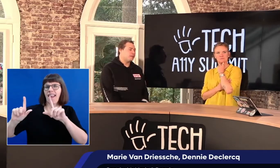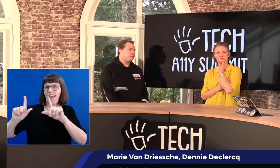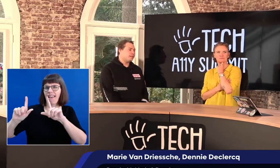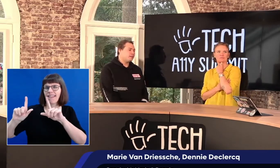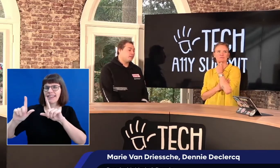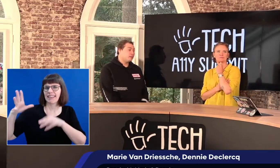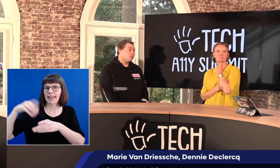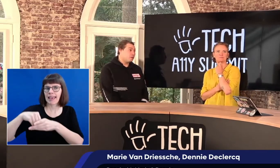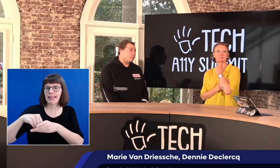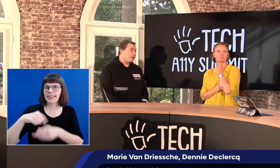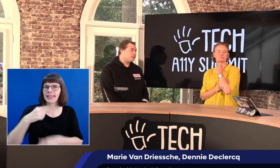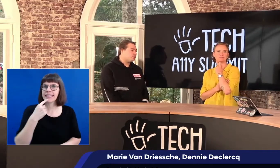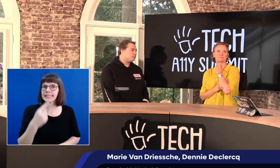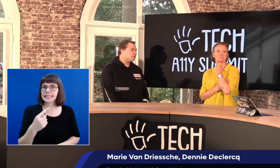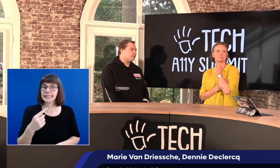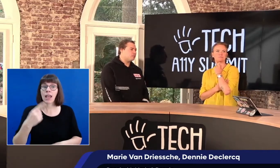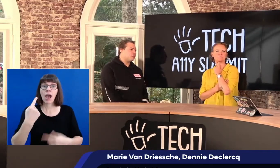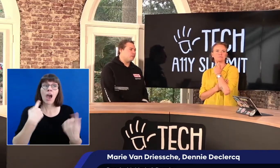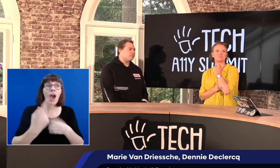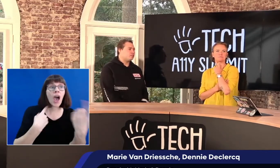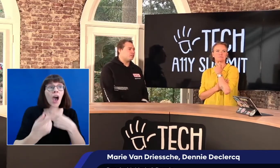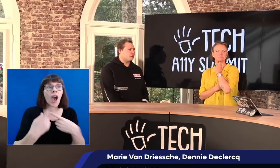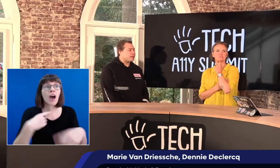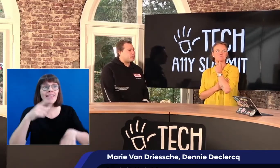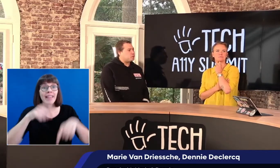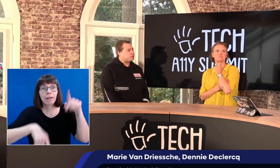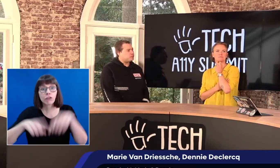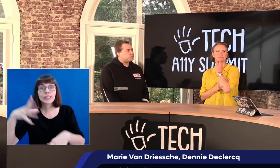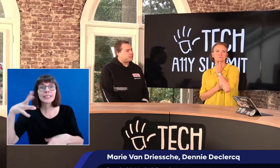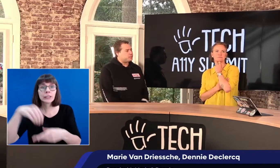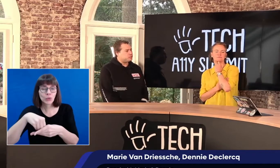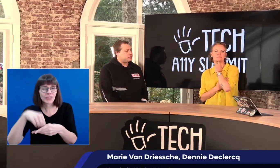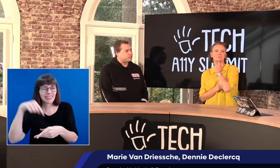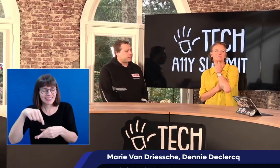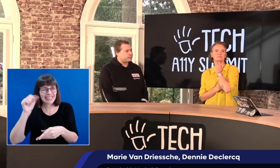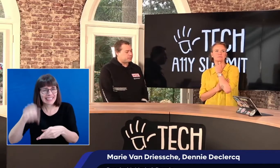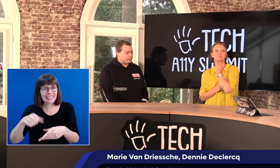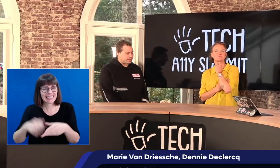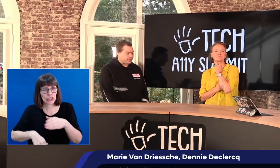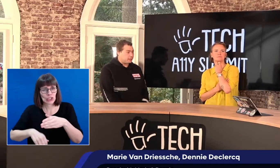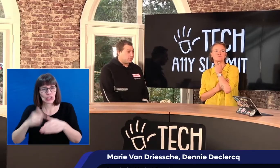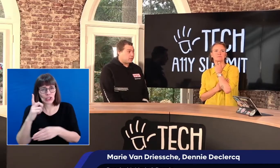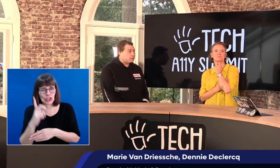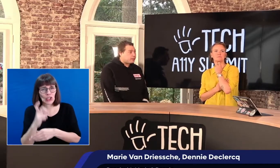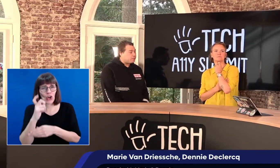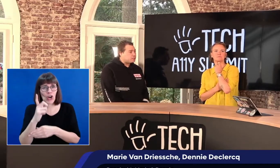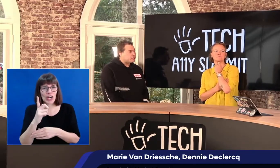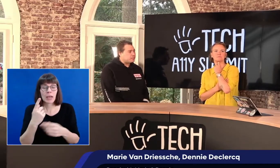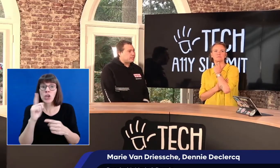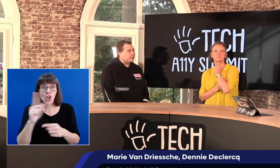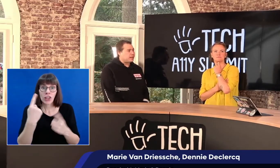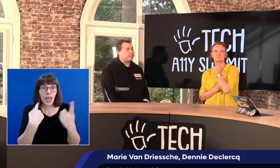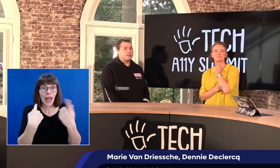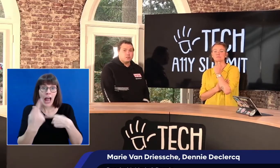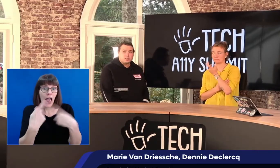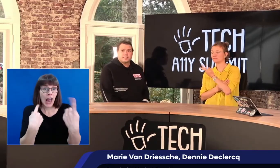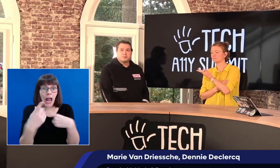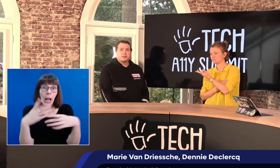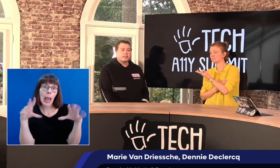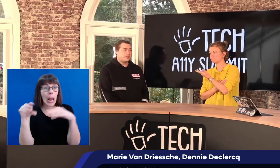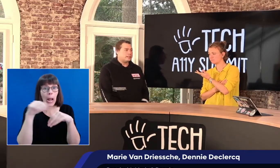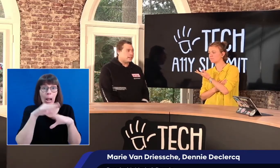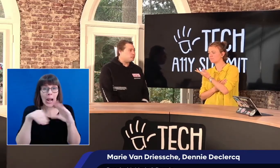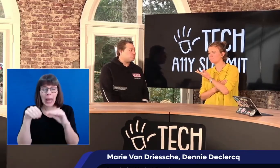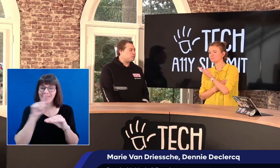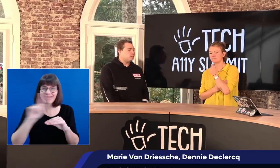just the beginning. Maybe I should see it otherwise. It's not talking about diversity and inclusion at the beginning. Diversity and inclusion is